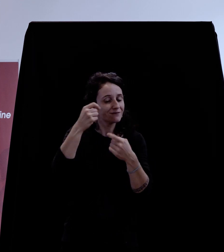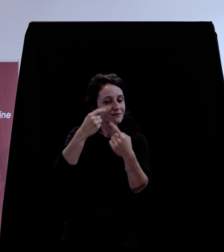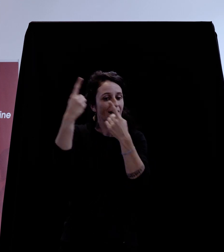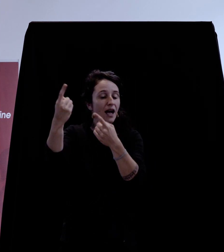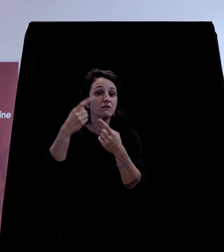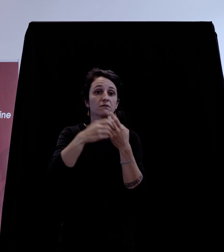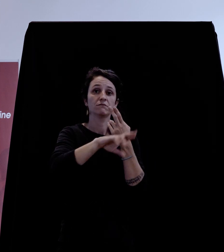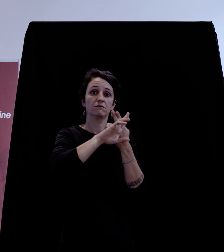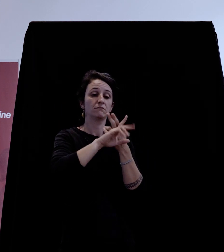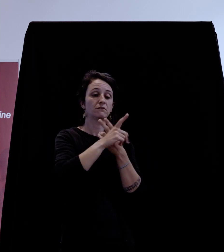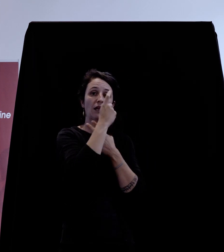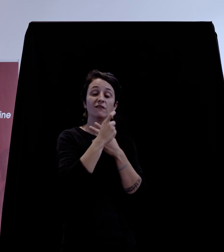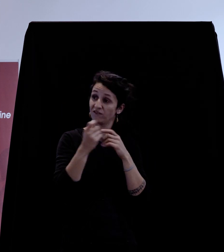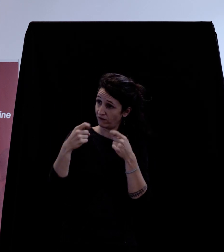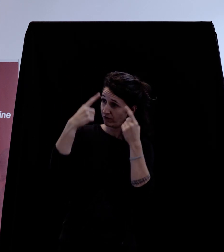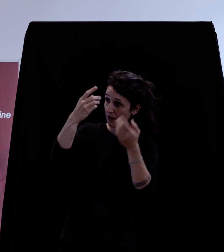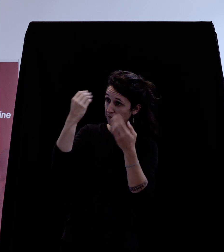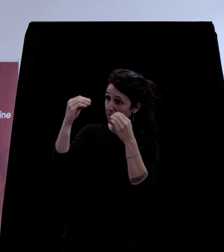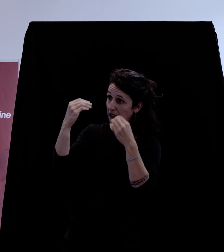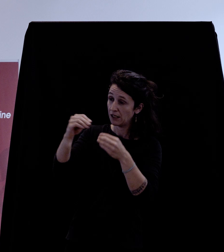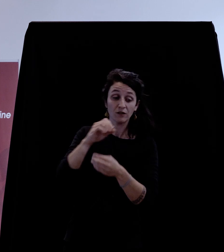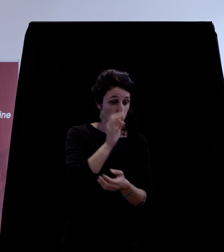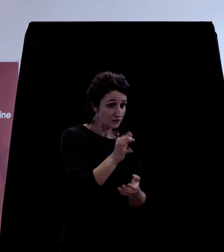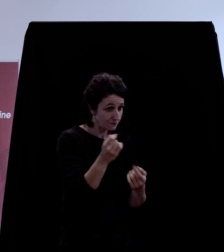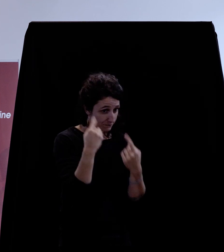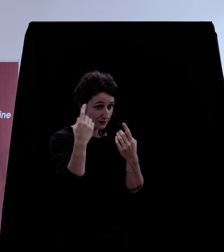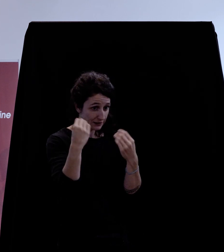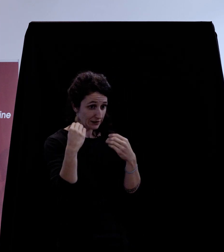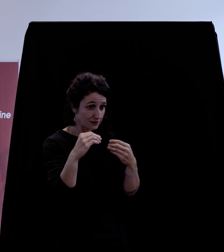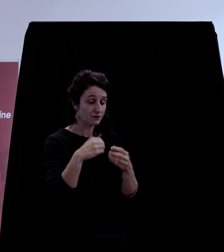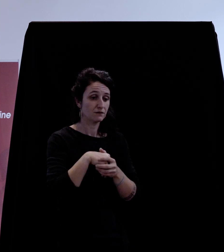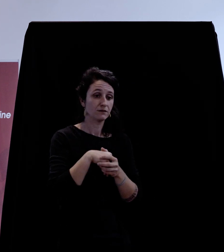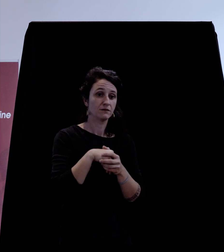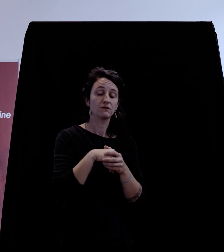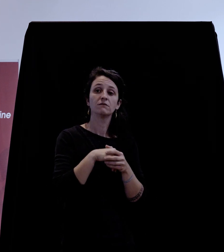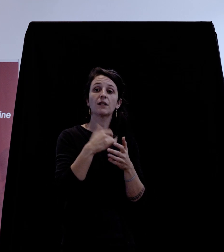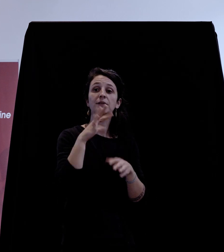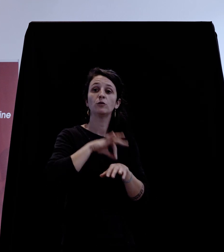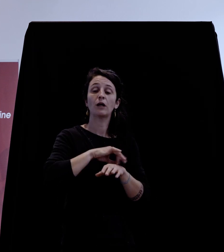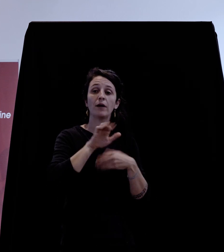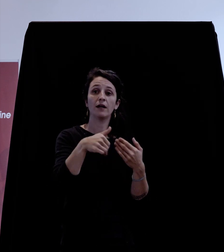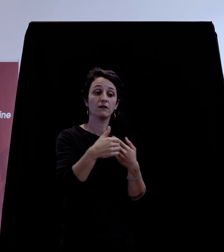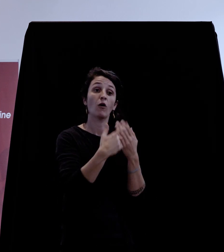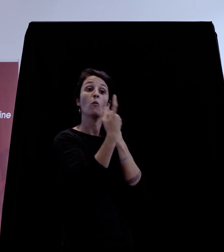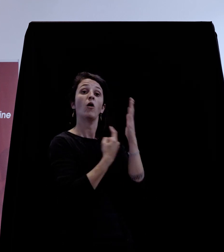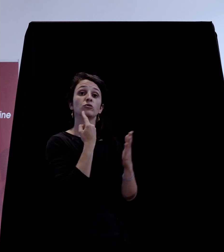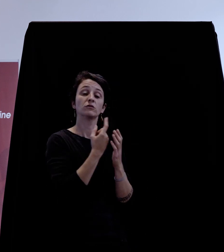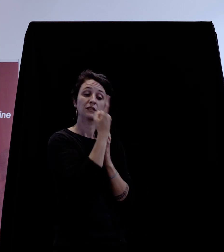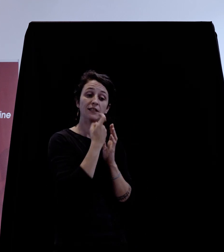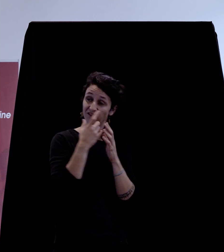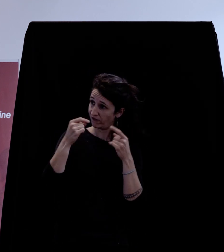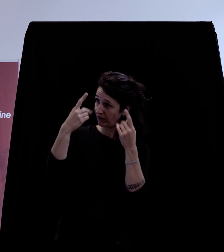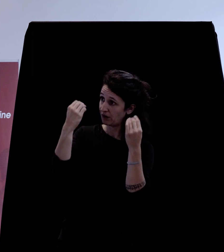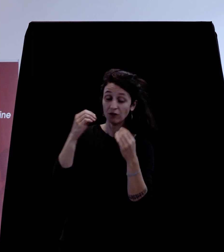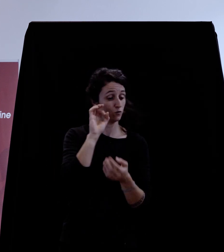to the grocery store. A minute later, are we going to the grocery store? Yes, we're going to the grocery store. Get in the car. Are we going to the grocery store? Yes, we're